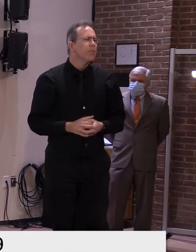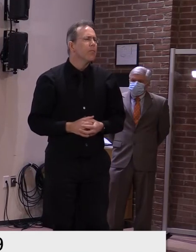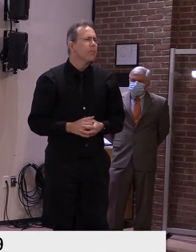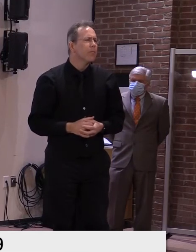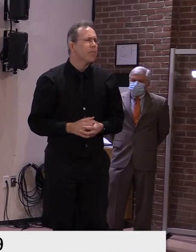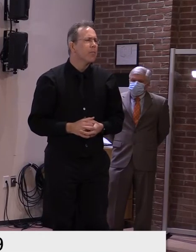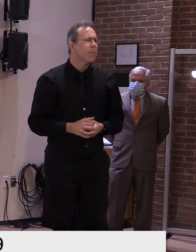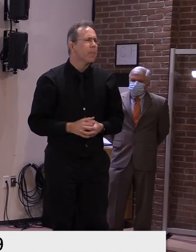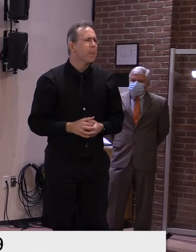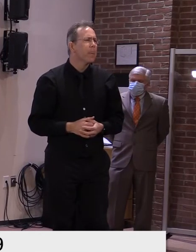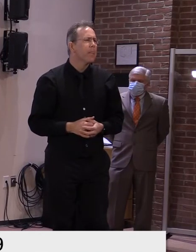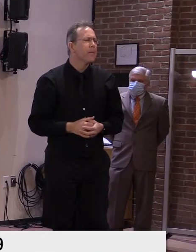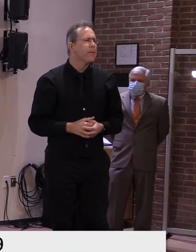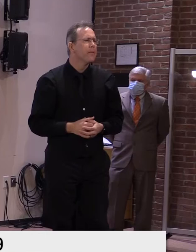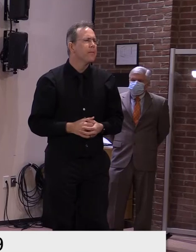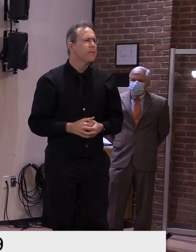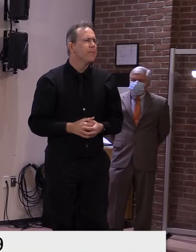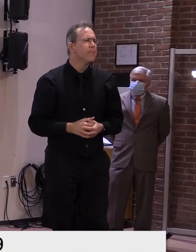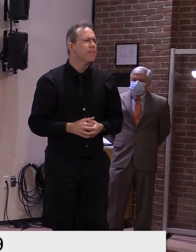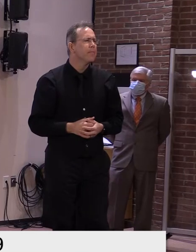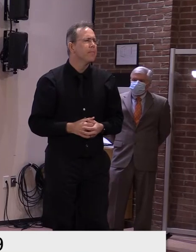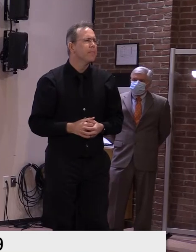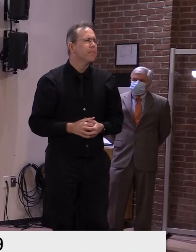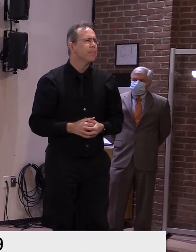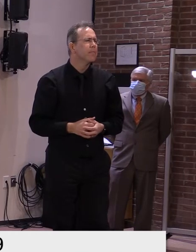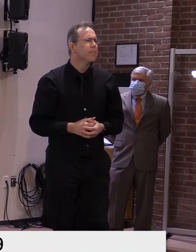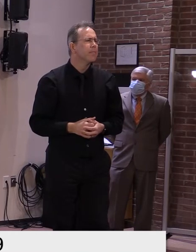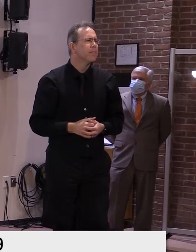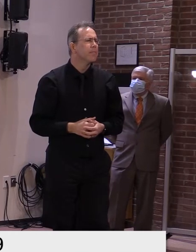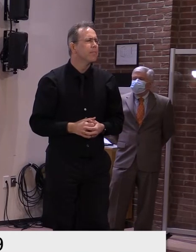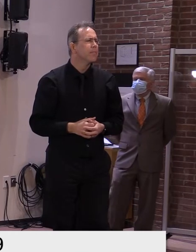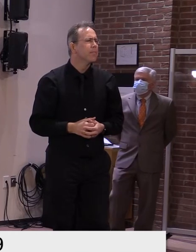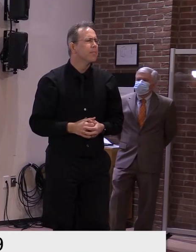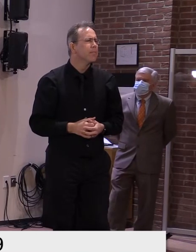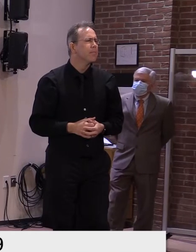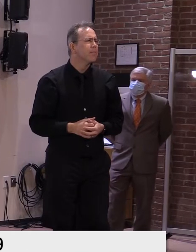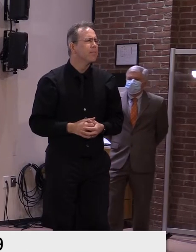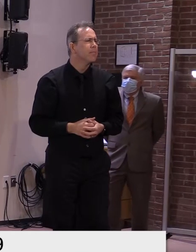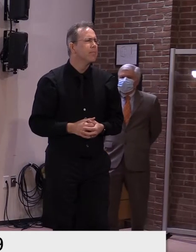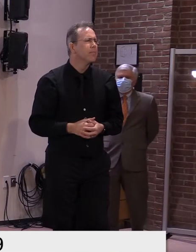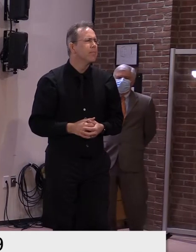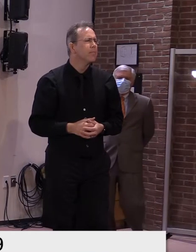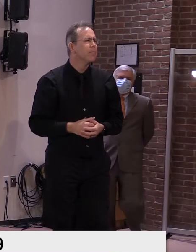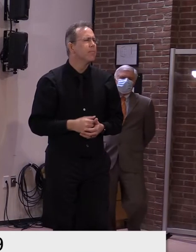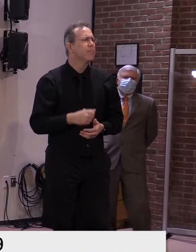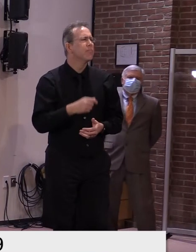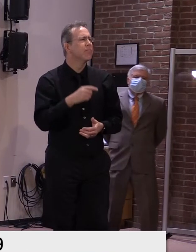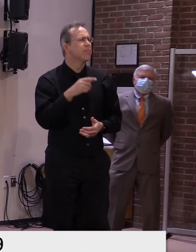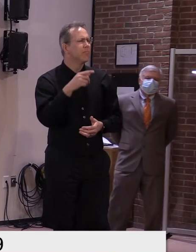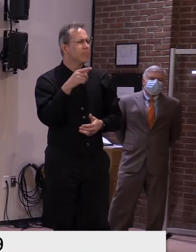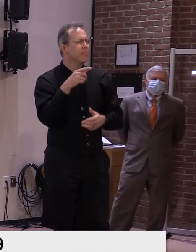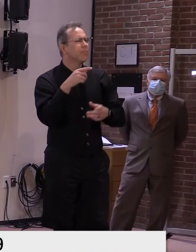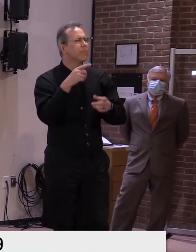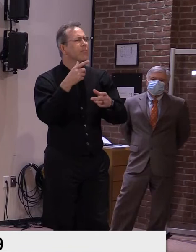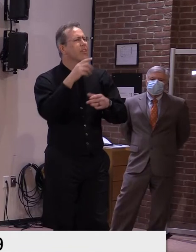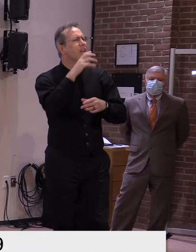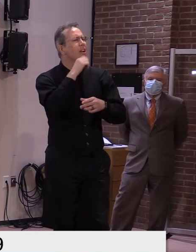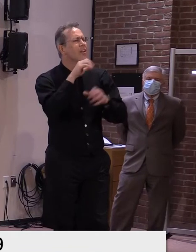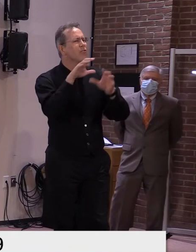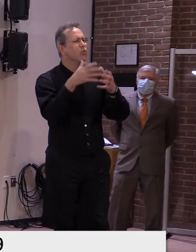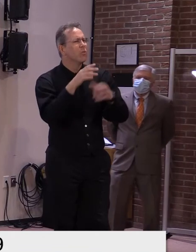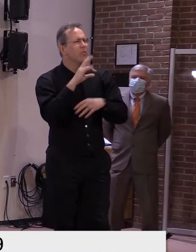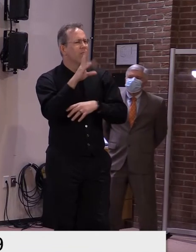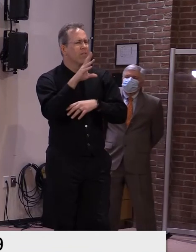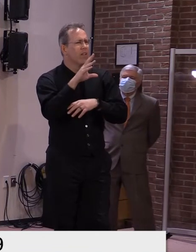with the next age group of 70 to 74 on that vaccination progress slide that you showed earlier? Because you kind of think maybe the 75 plus group, since